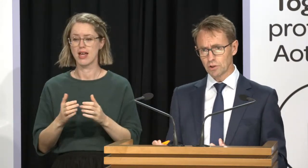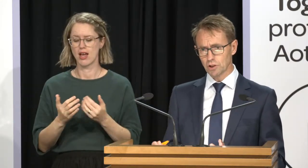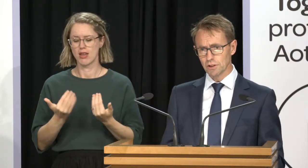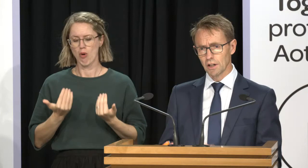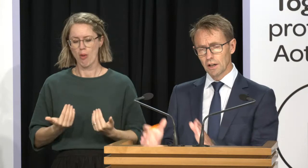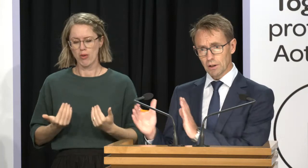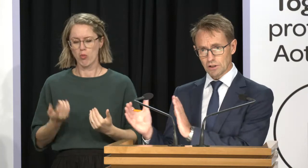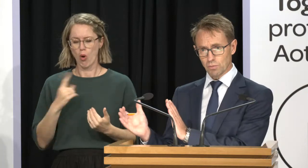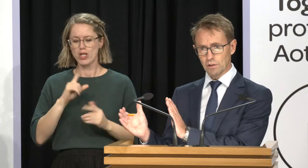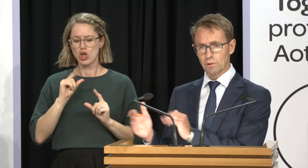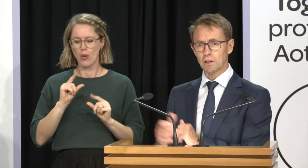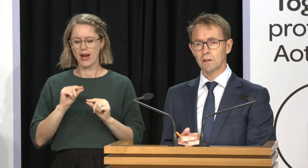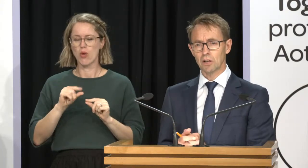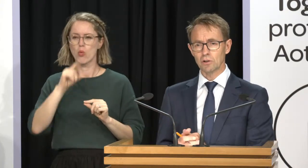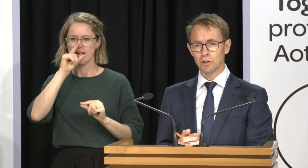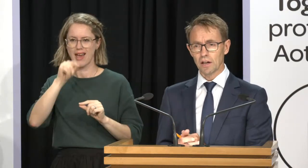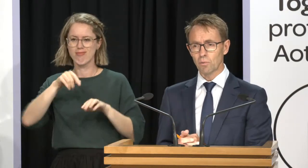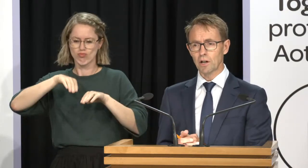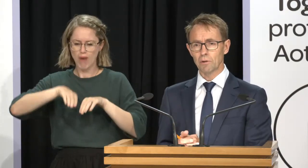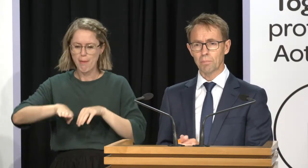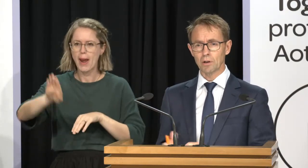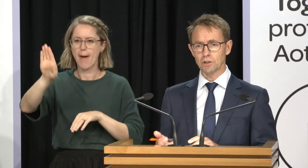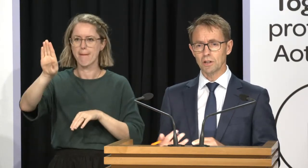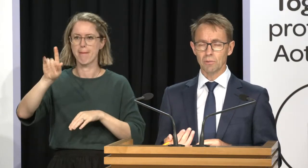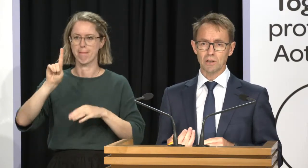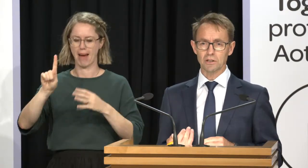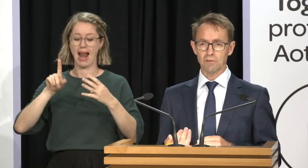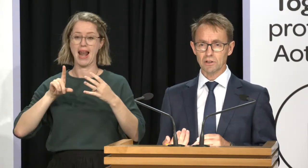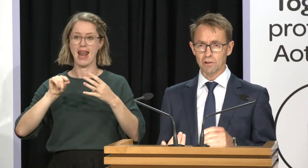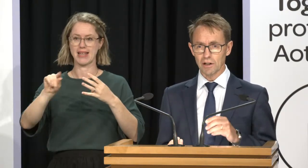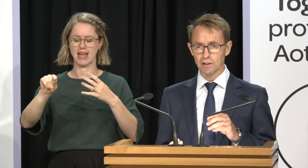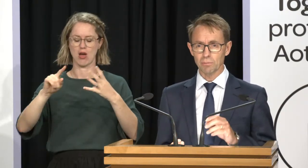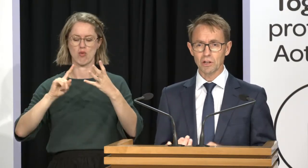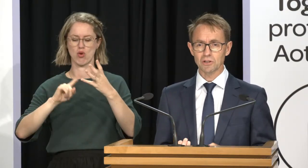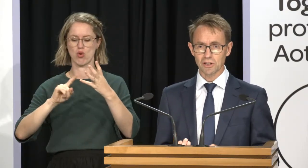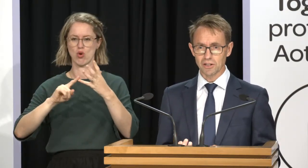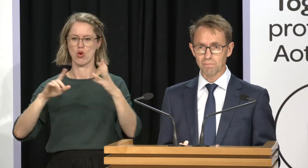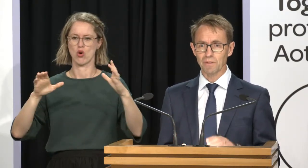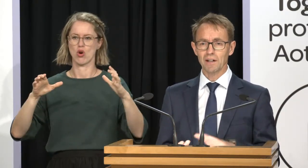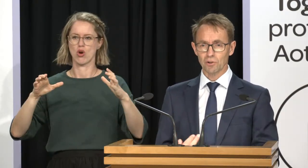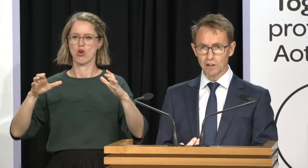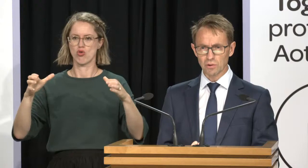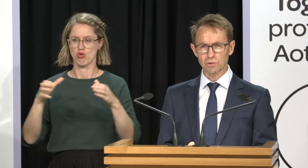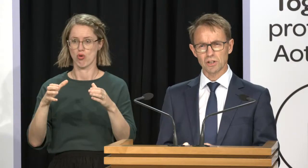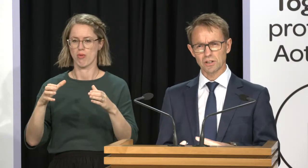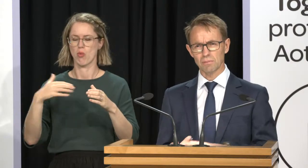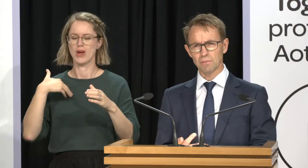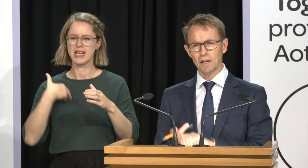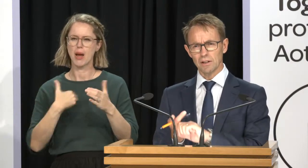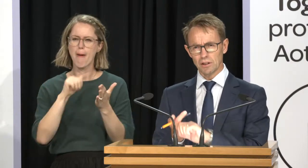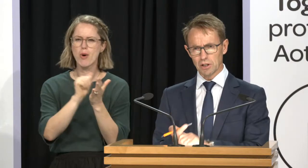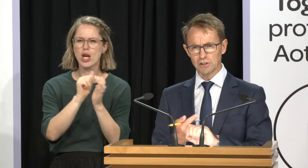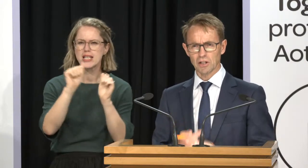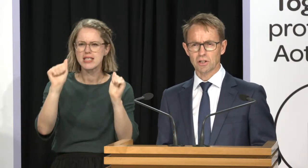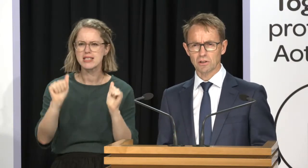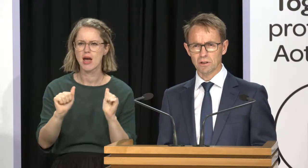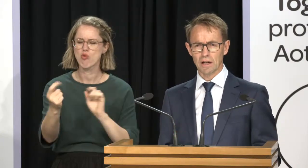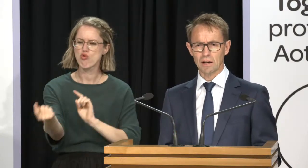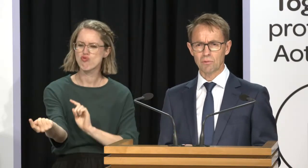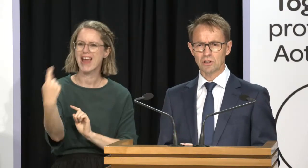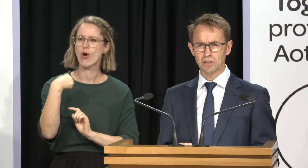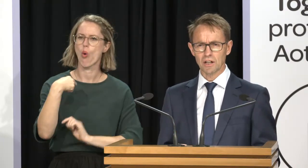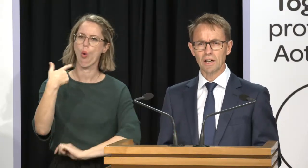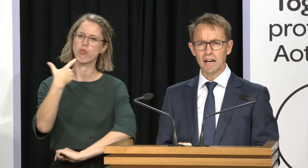current approaches, but it's when we go to that wider approach, we need to have integrated the booking system, the recall system, the